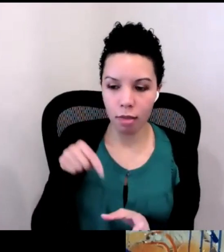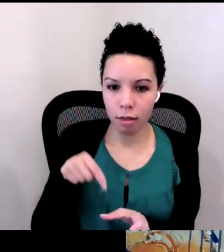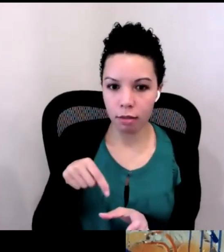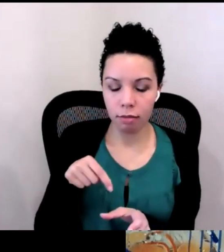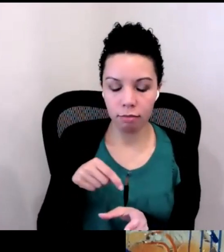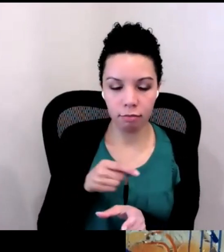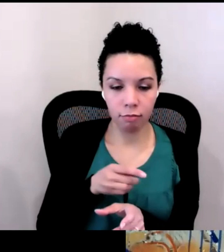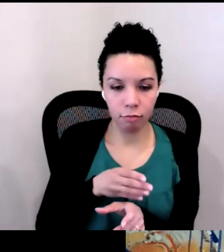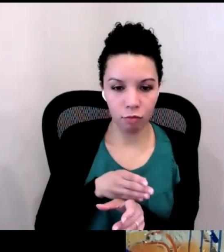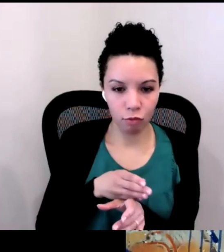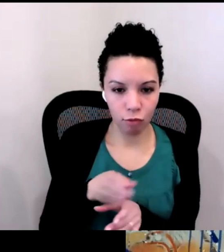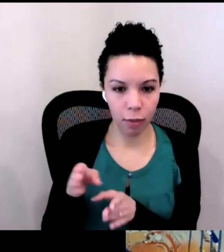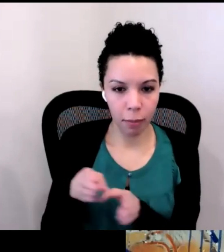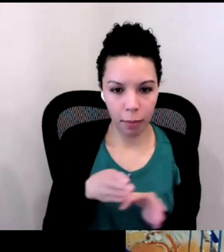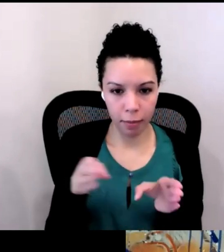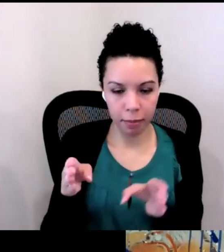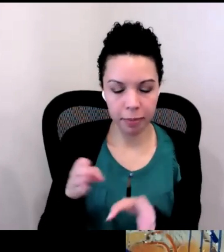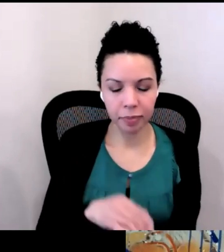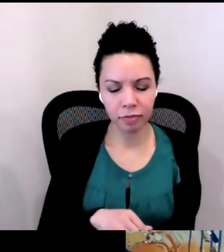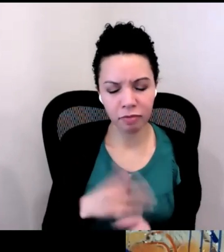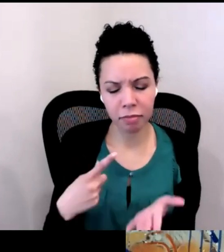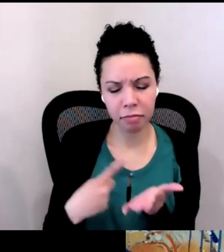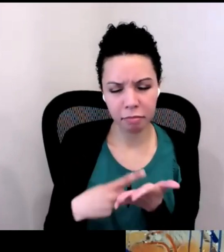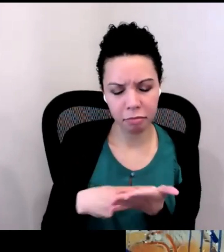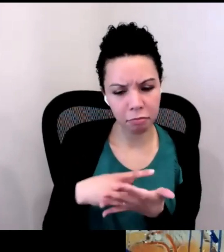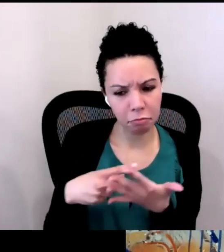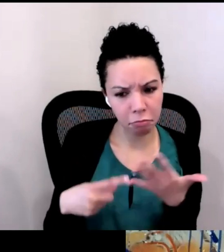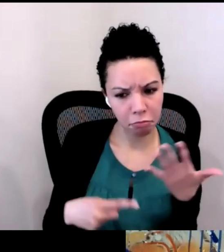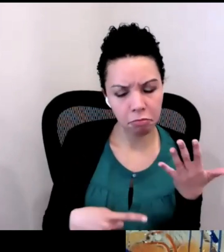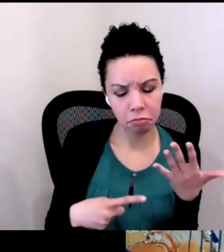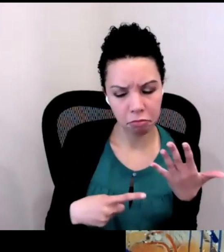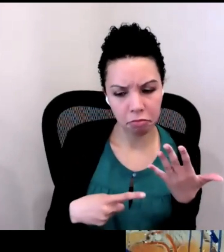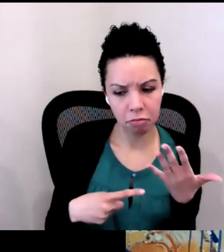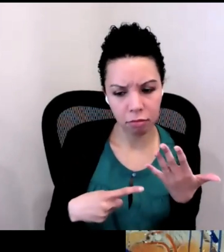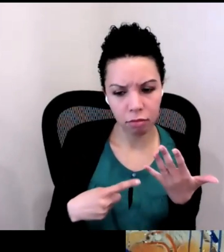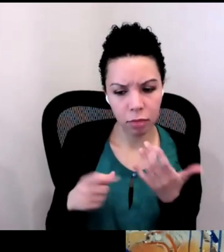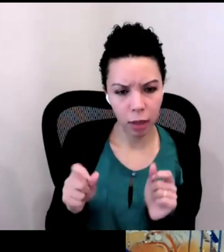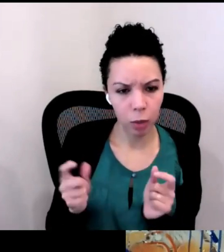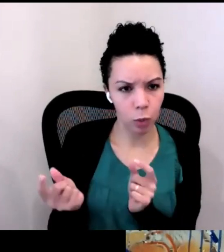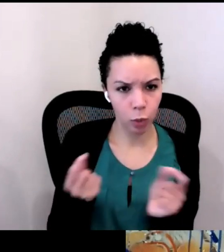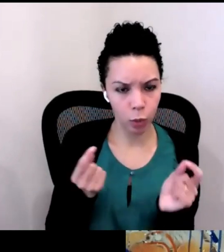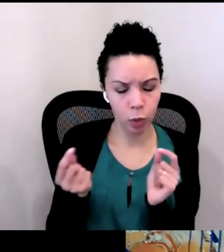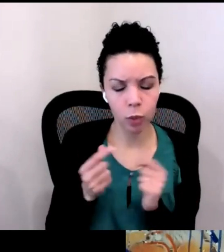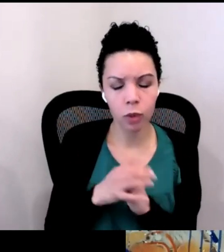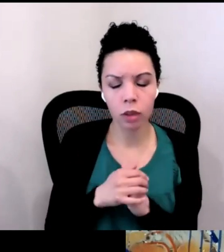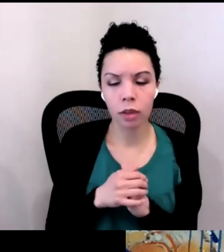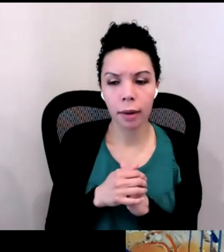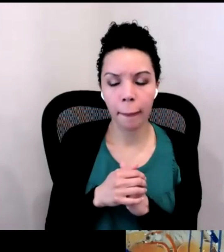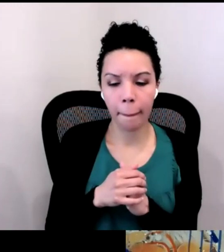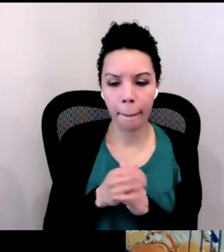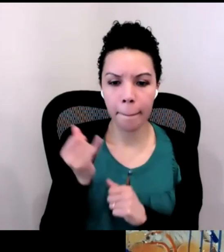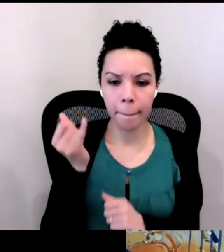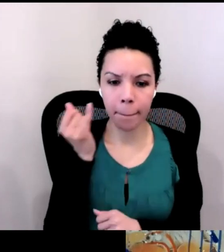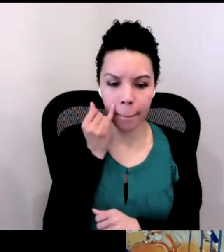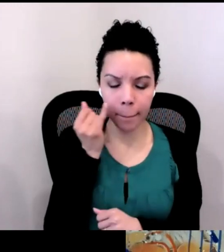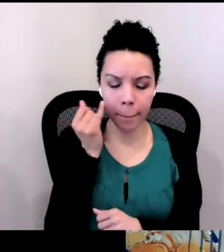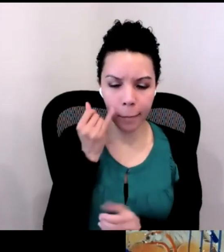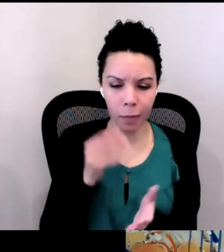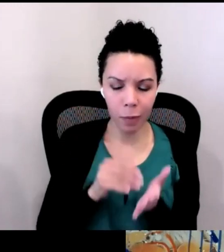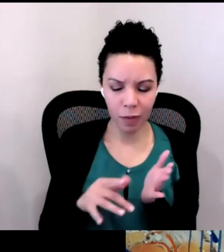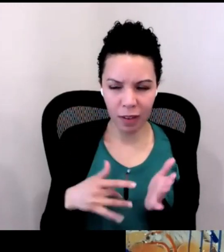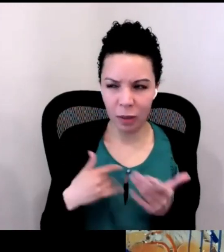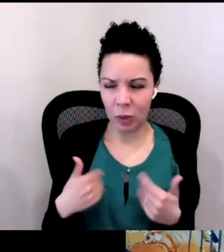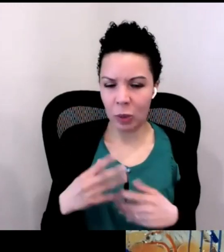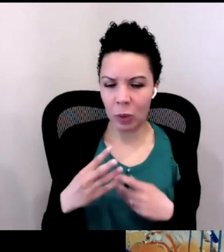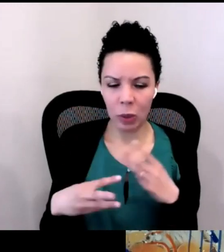we talked about some practical things that they can do. And let's just say that they feel like right now the world is